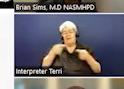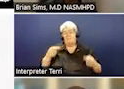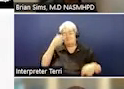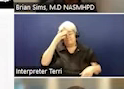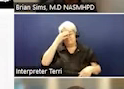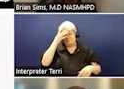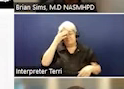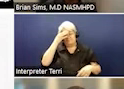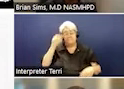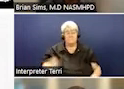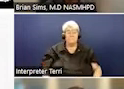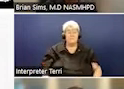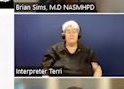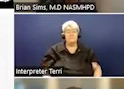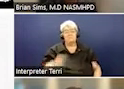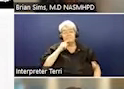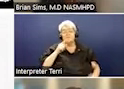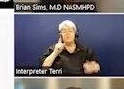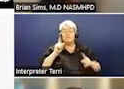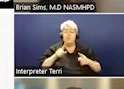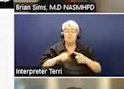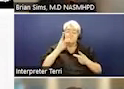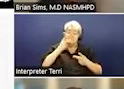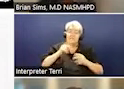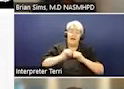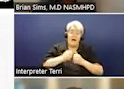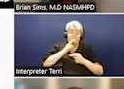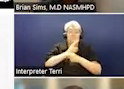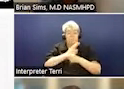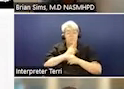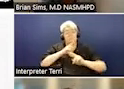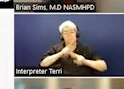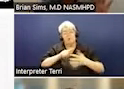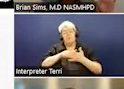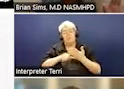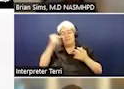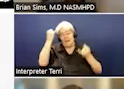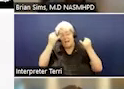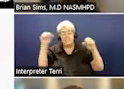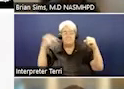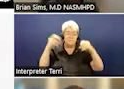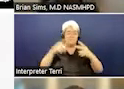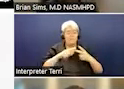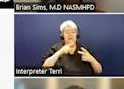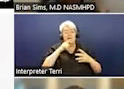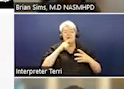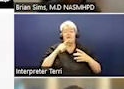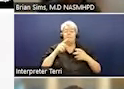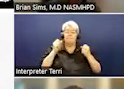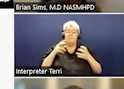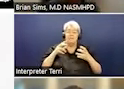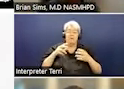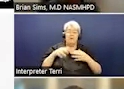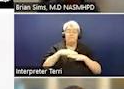advocate. And going into the field to see how customers use and respond to products, mixing and matching ideas, widely disparate people, and overcoming